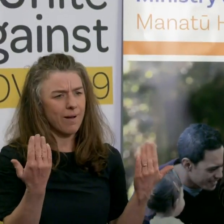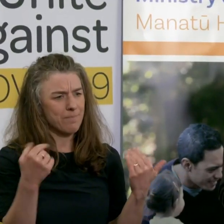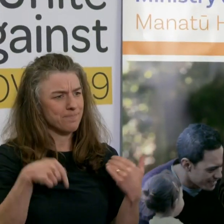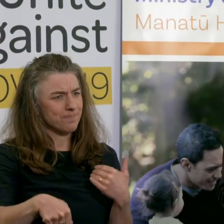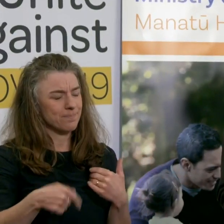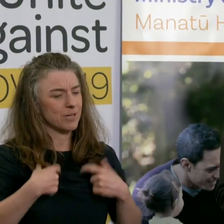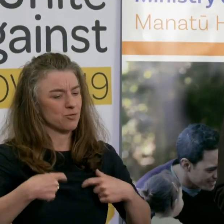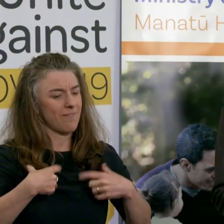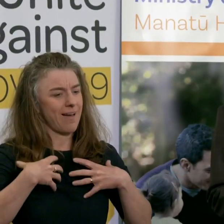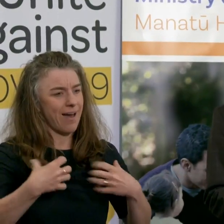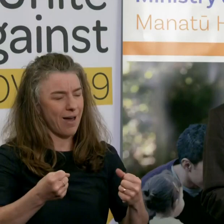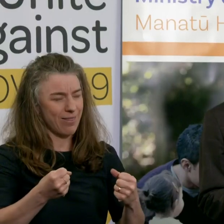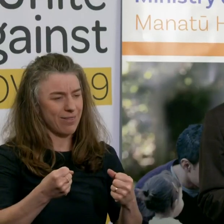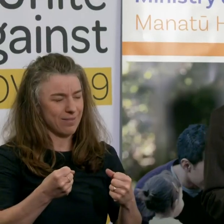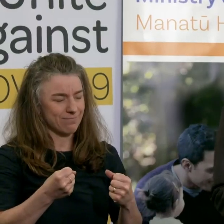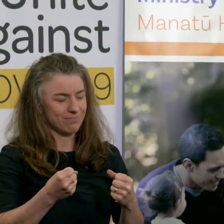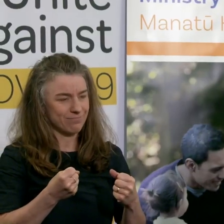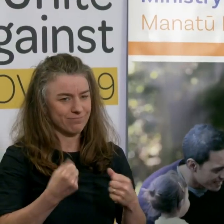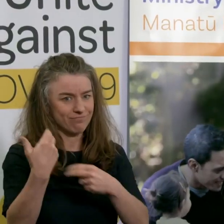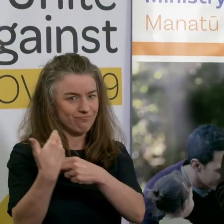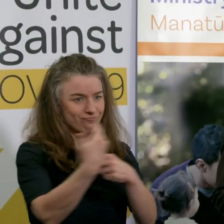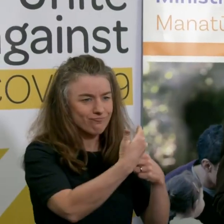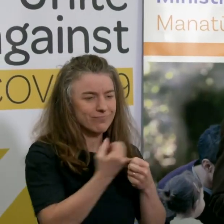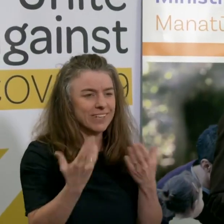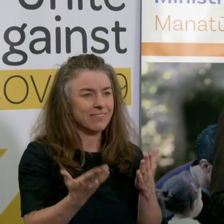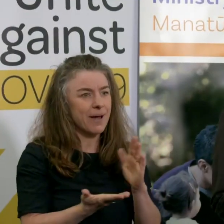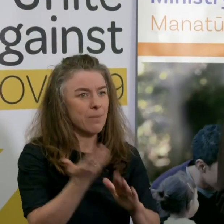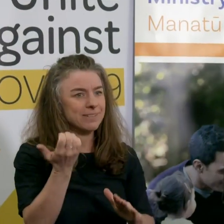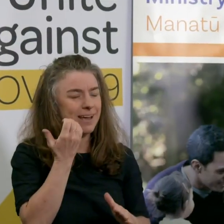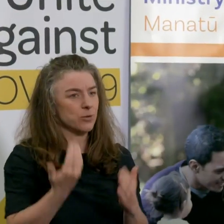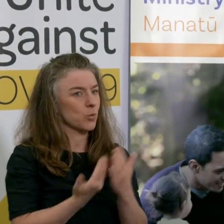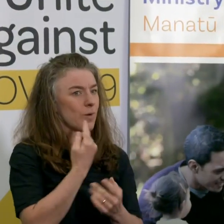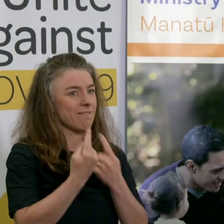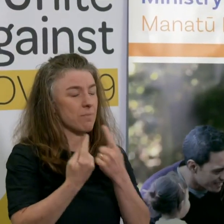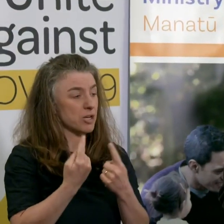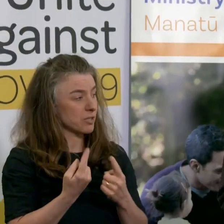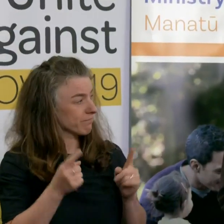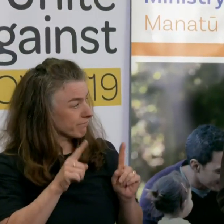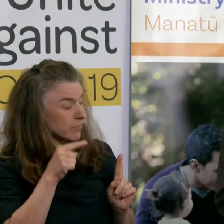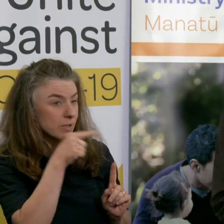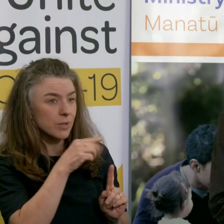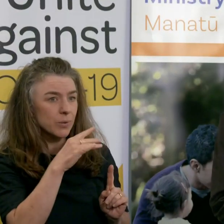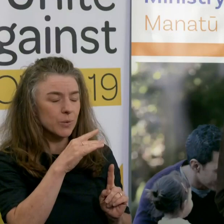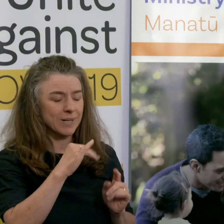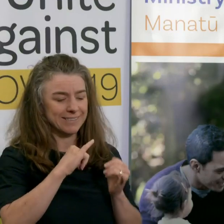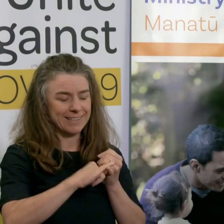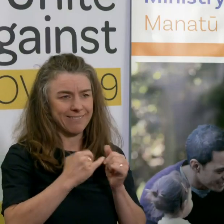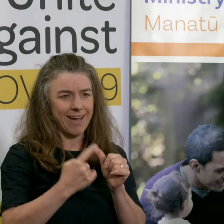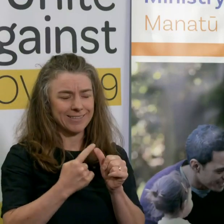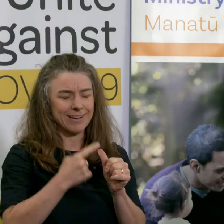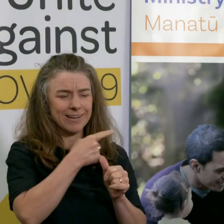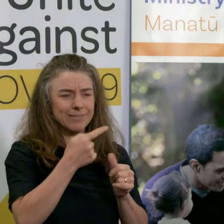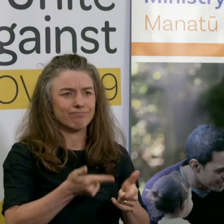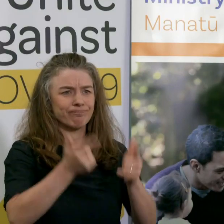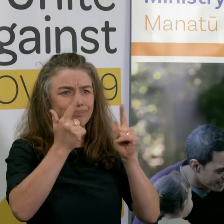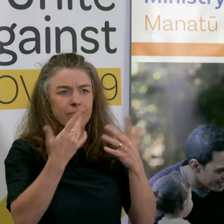about dogs. And now today, I have with me here today Steve Anderson, who's the Managing Director of Foodstuffs,